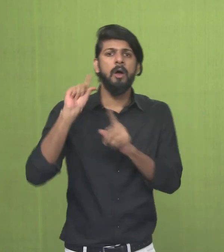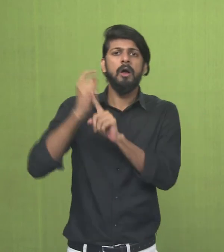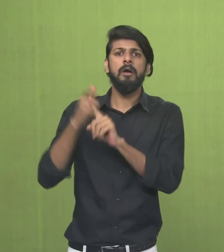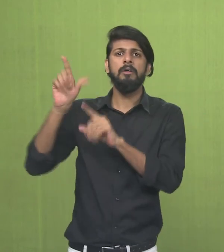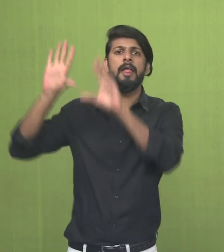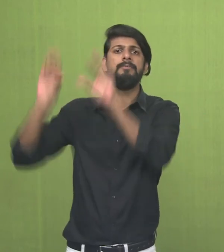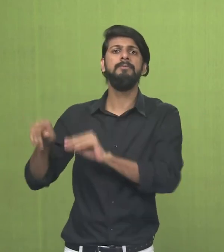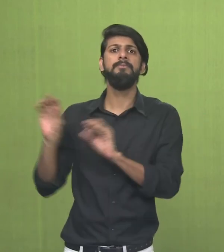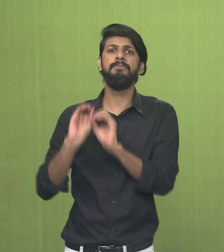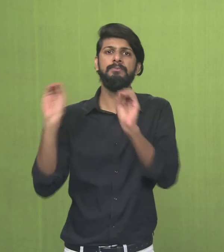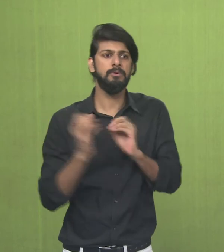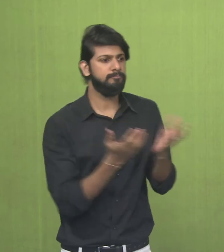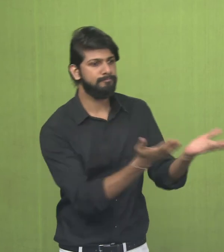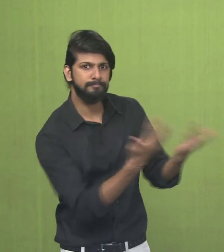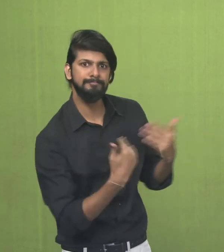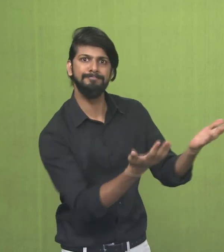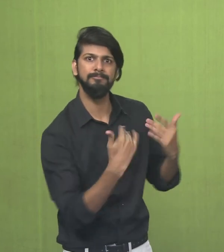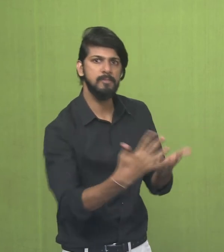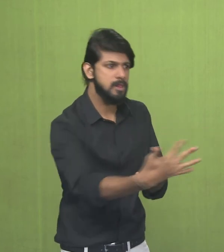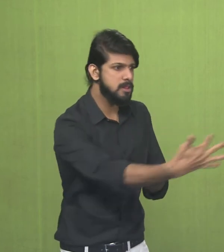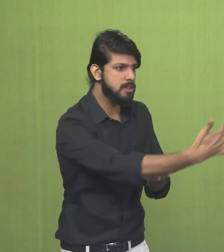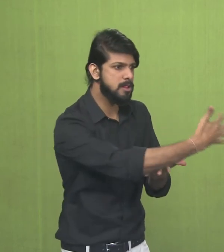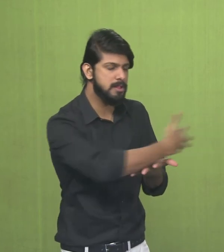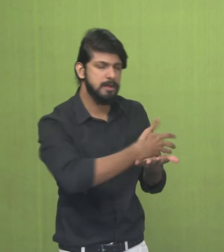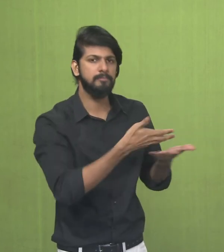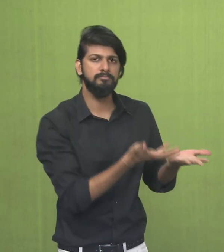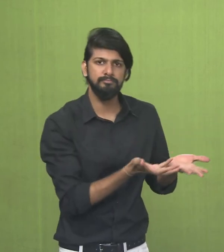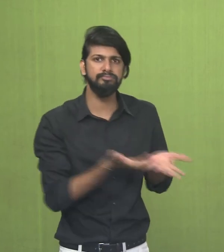and the lack of these materials in UK and other places